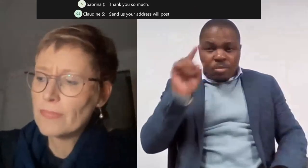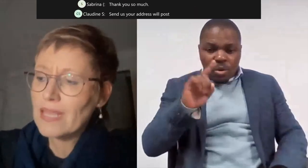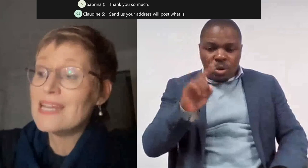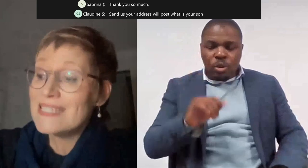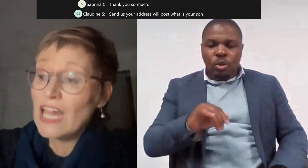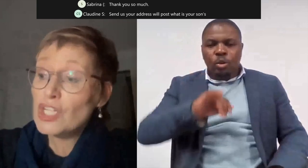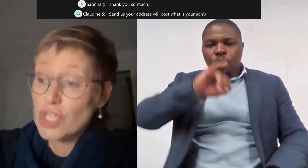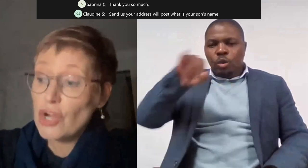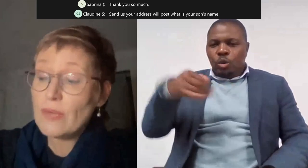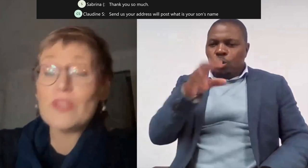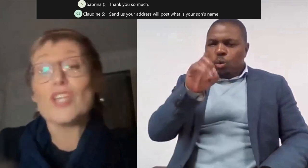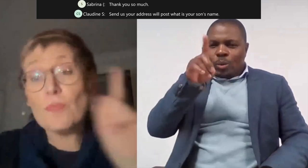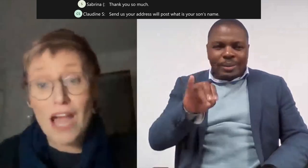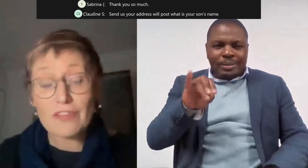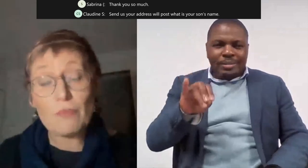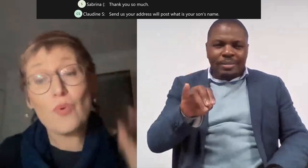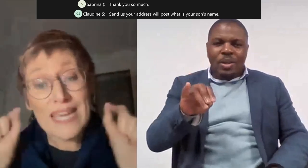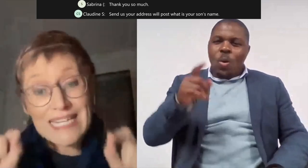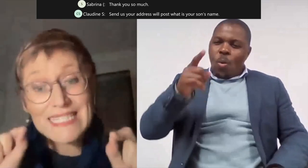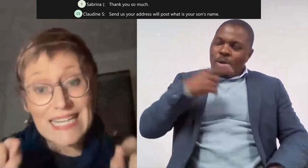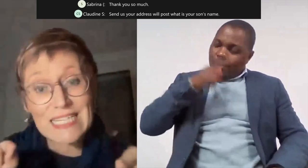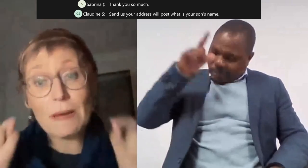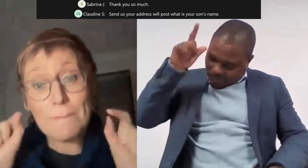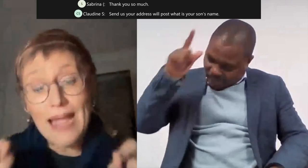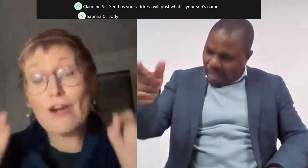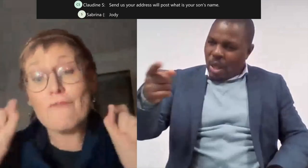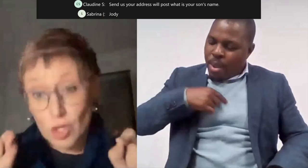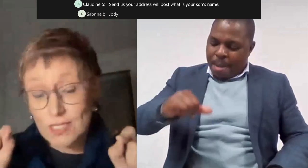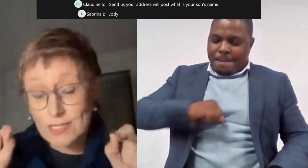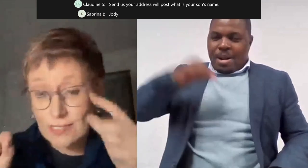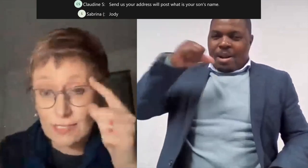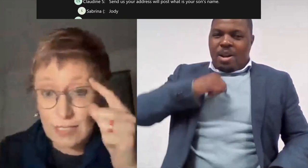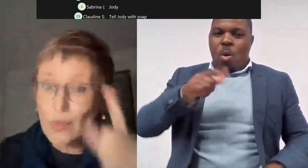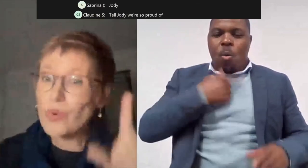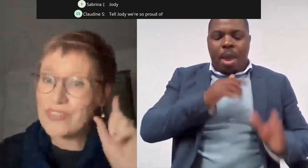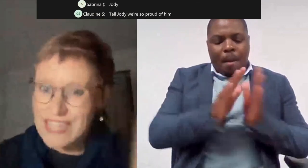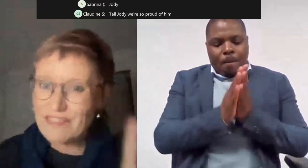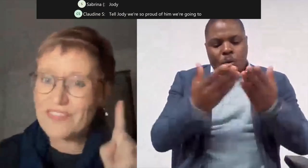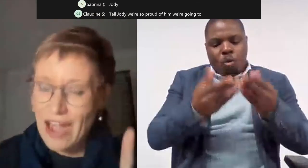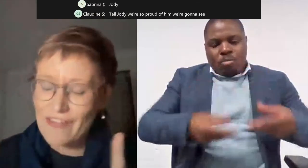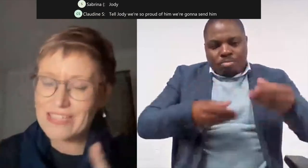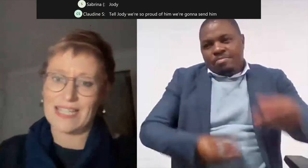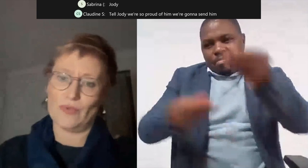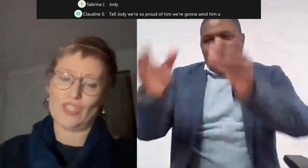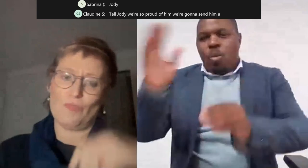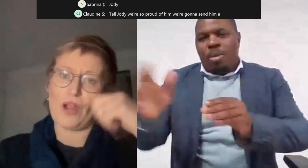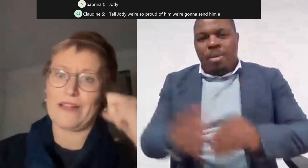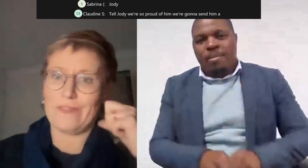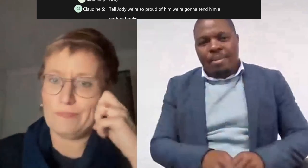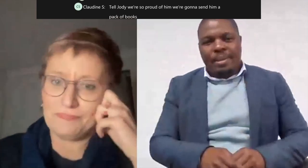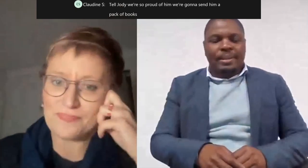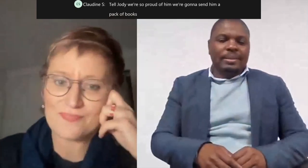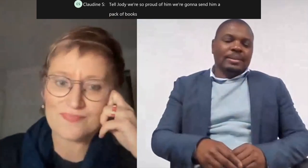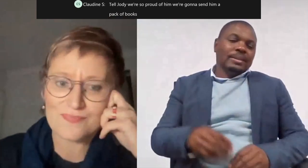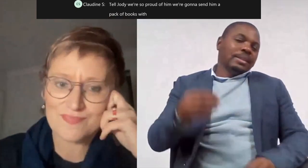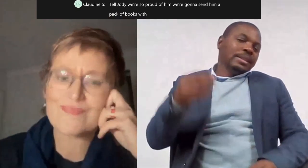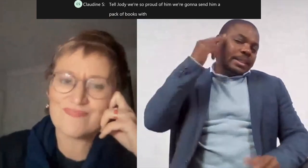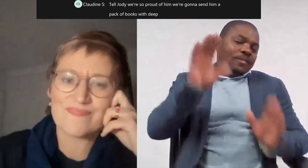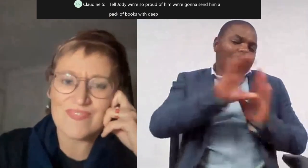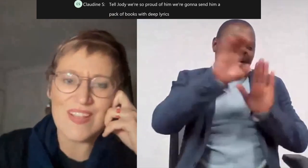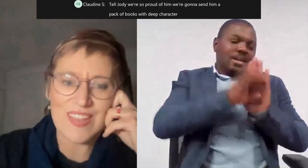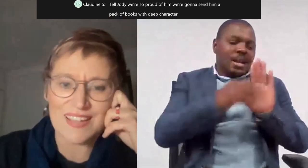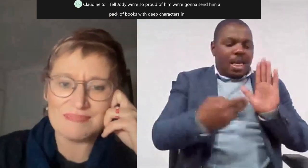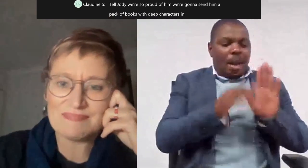Jody. Tell Jody we're so proud of him. We're going to send him a pack of books. All right. With deaf characters in. We're so proud of him. Thanks so